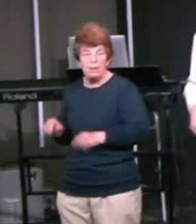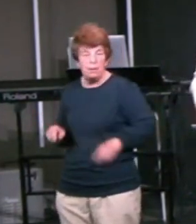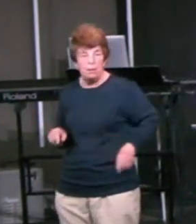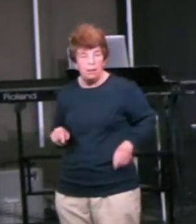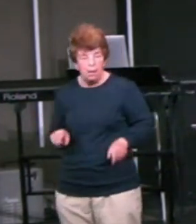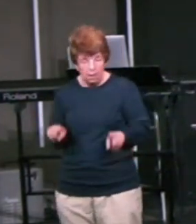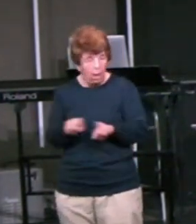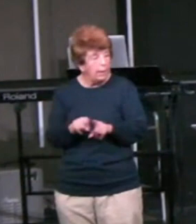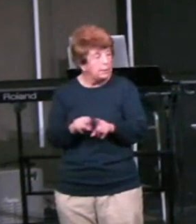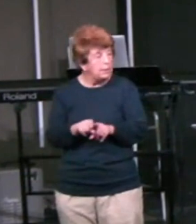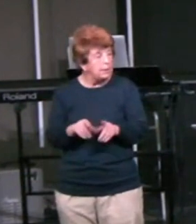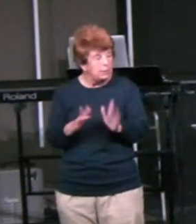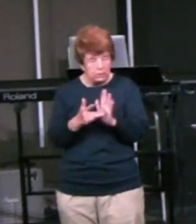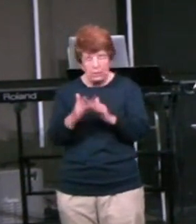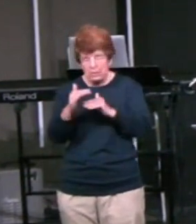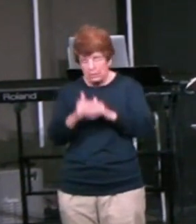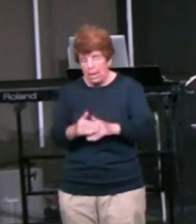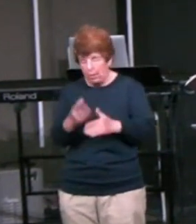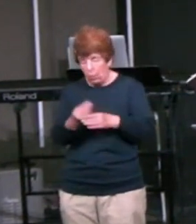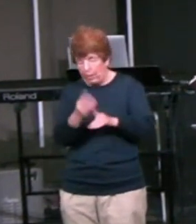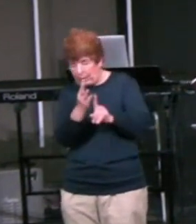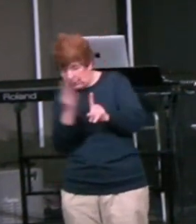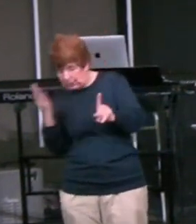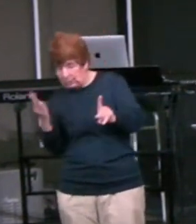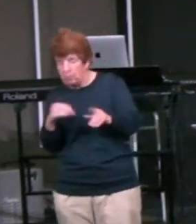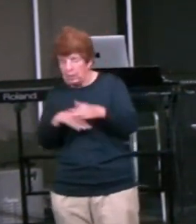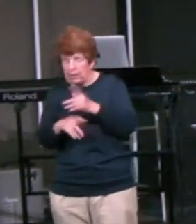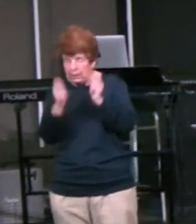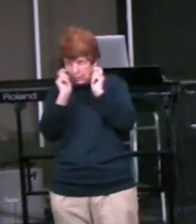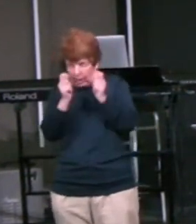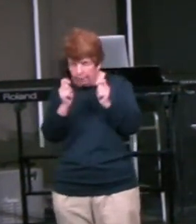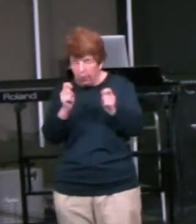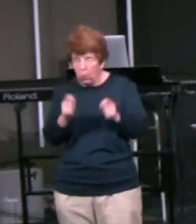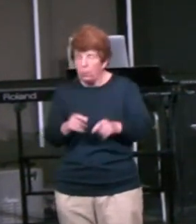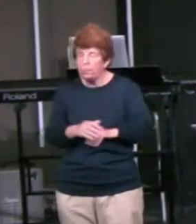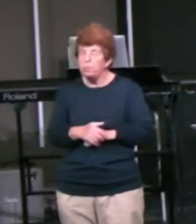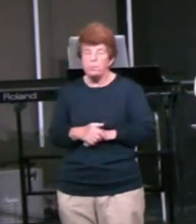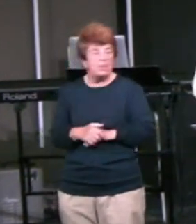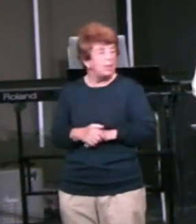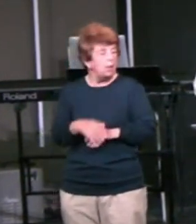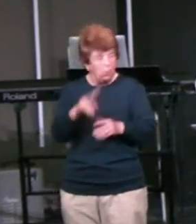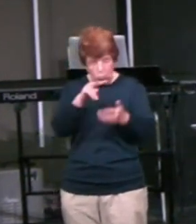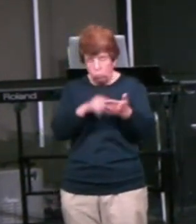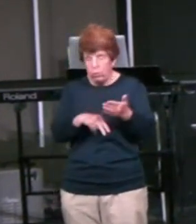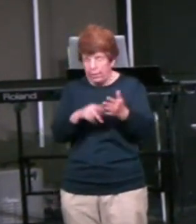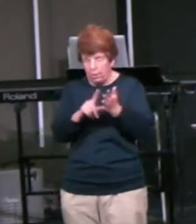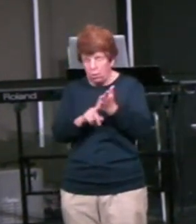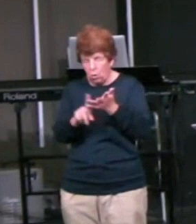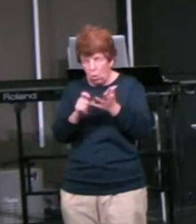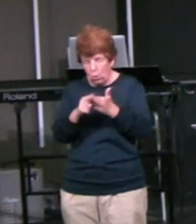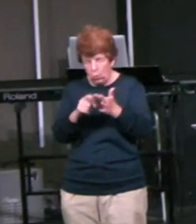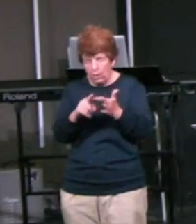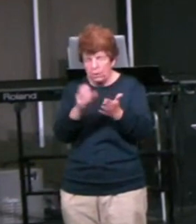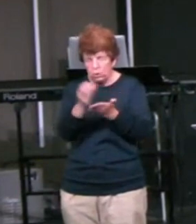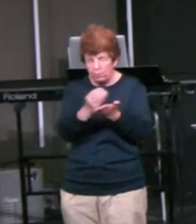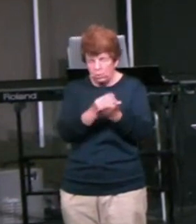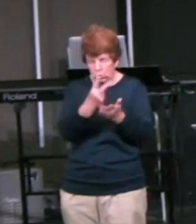As Jesus sat one day with his disciples in the temple, we read in Luke chapter